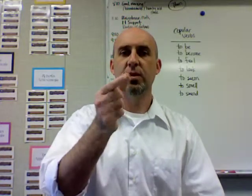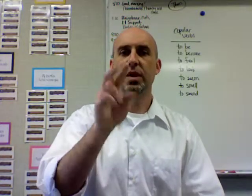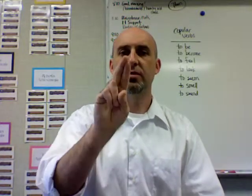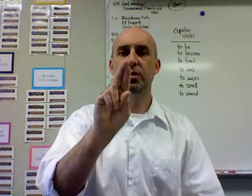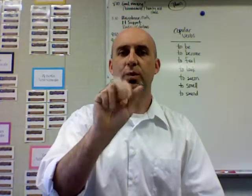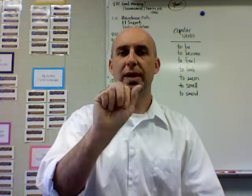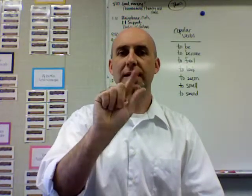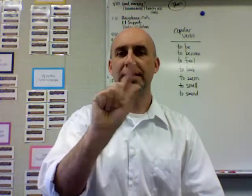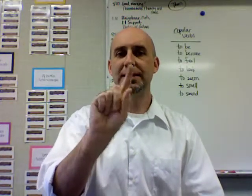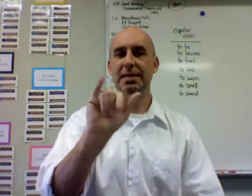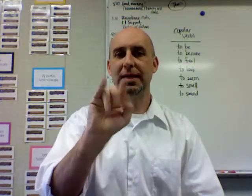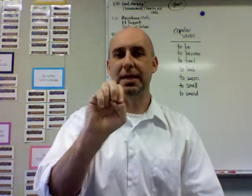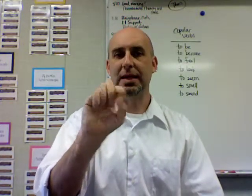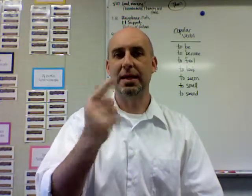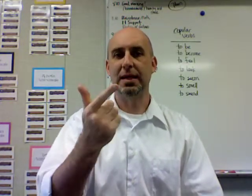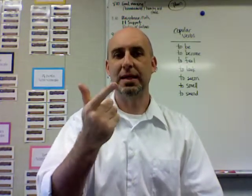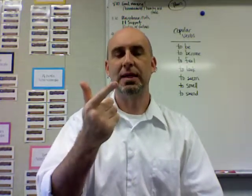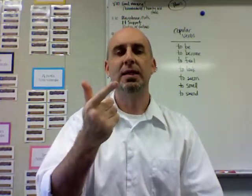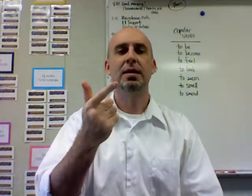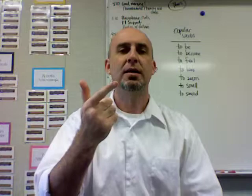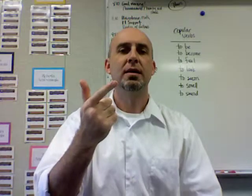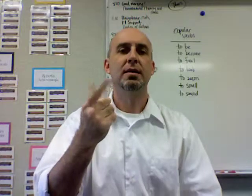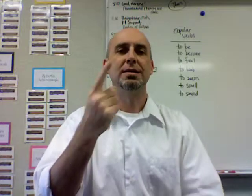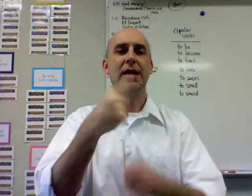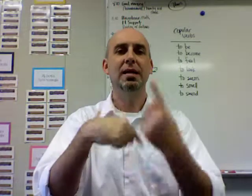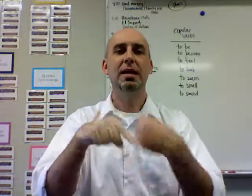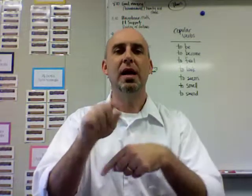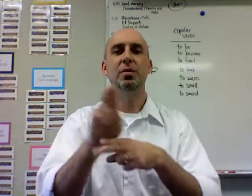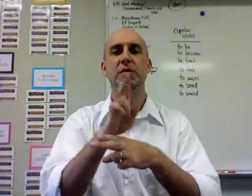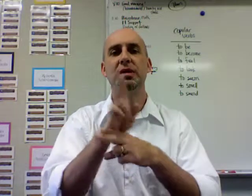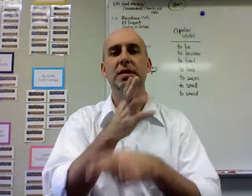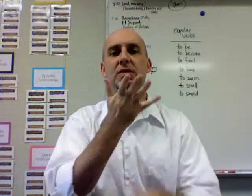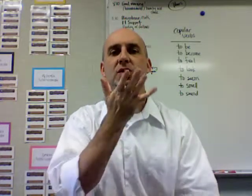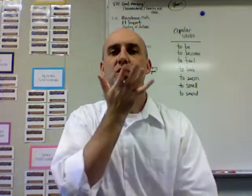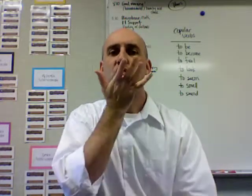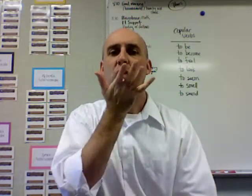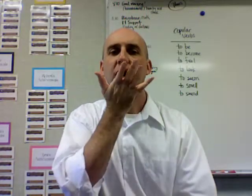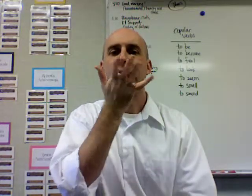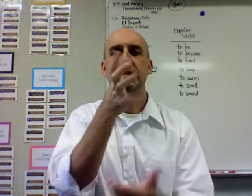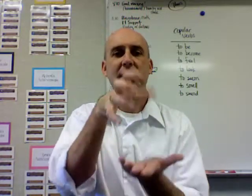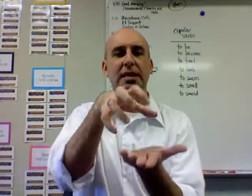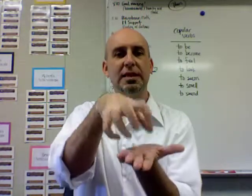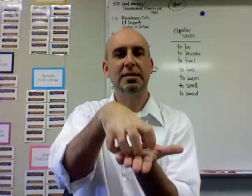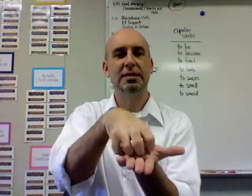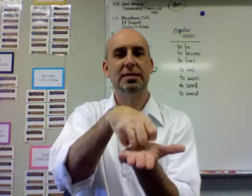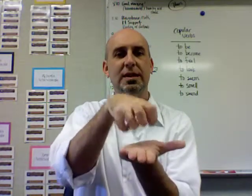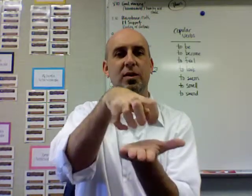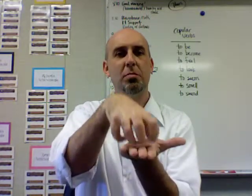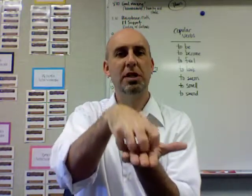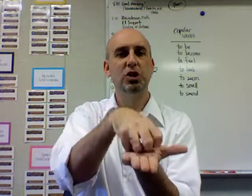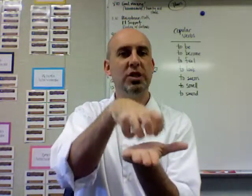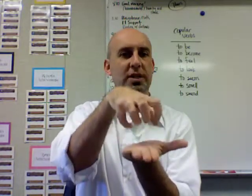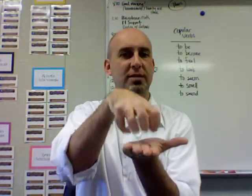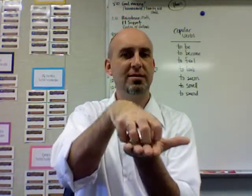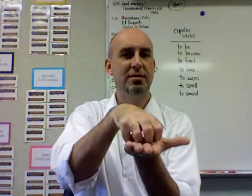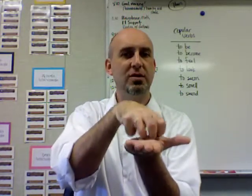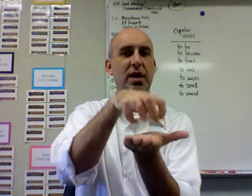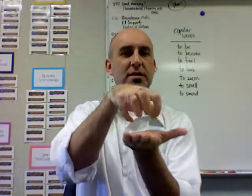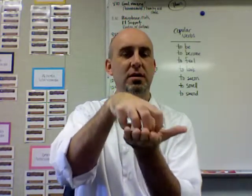We have grazing. The sign that I'm using is grass, and then like they're munching the grass on the